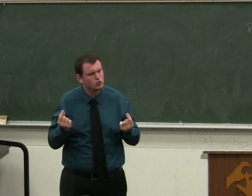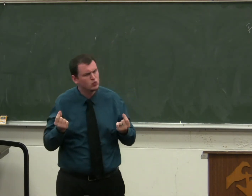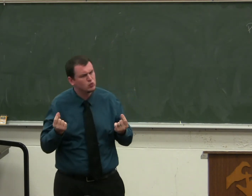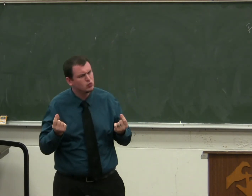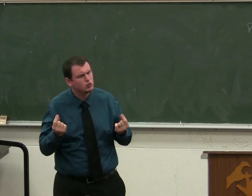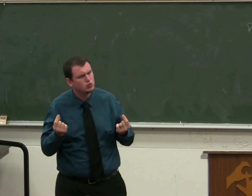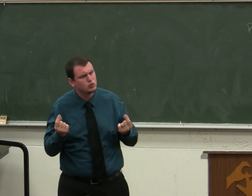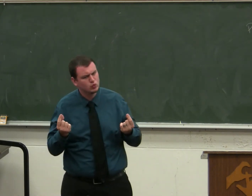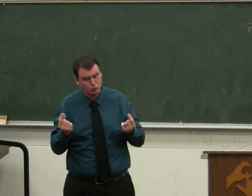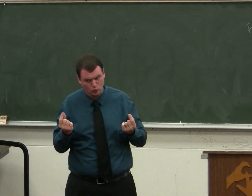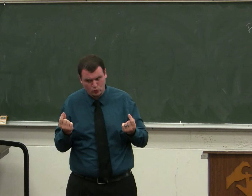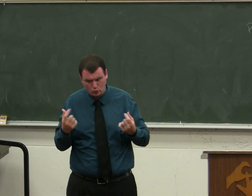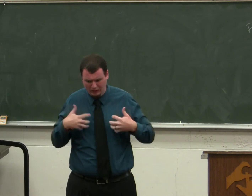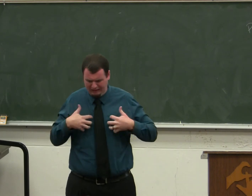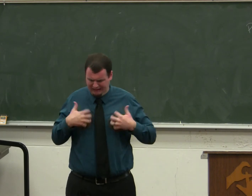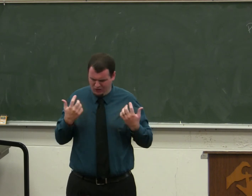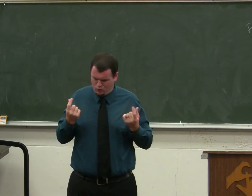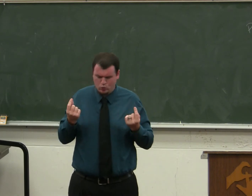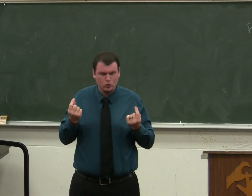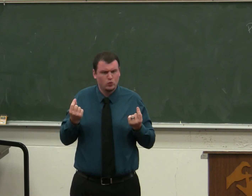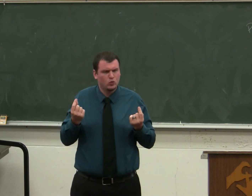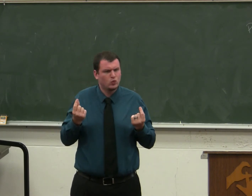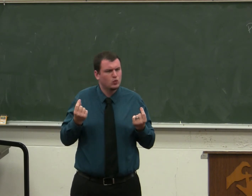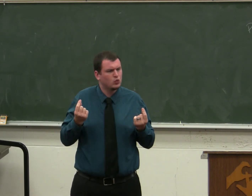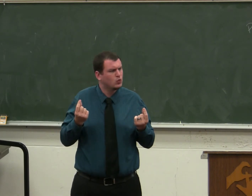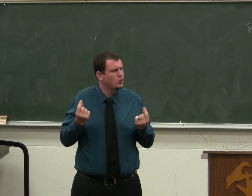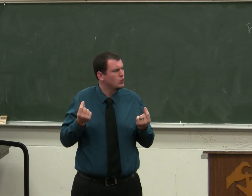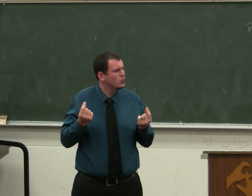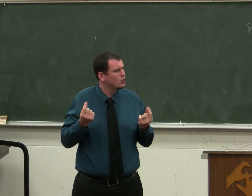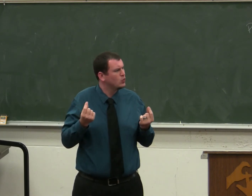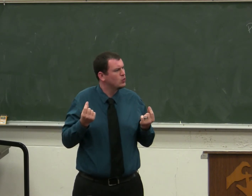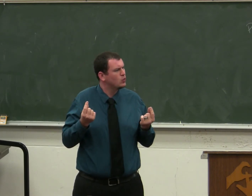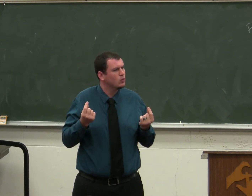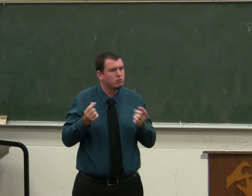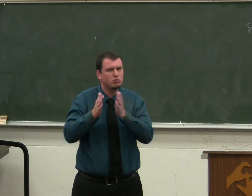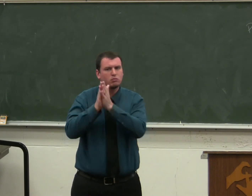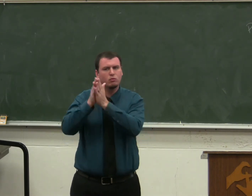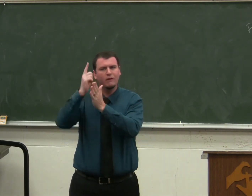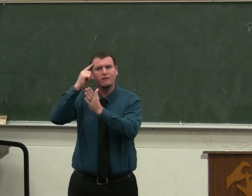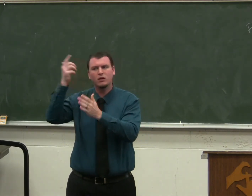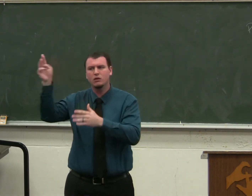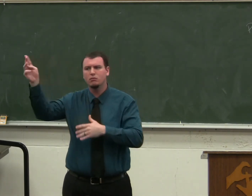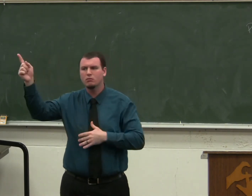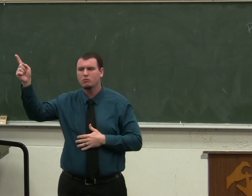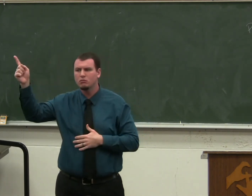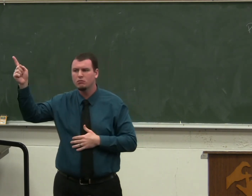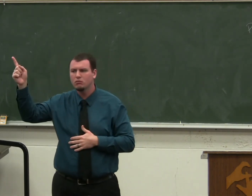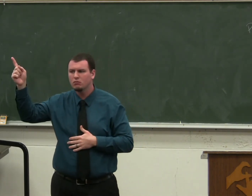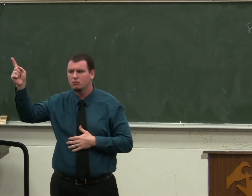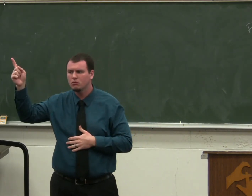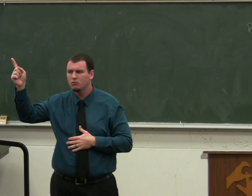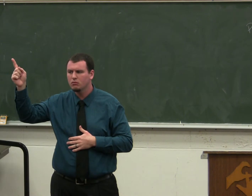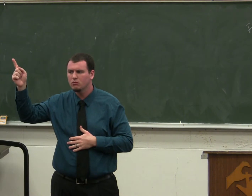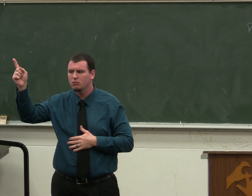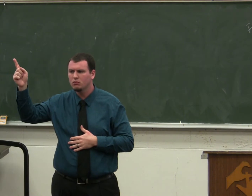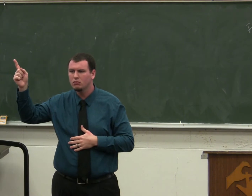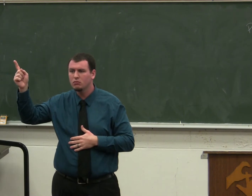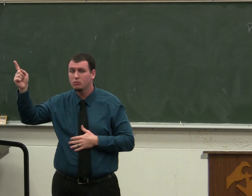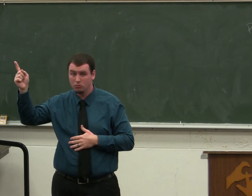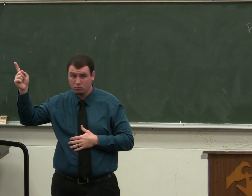So then what do you do in that situation? What do you do about that anger that you feel? You pray for him.